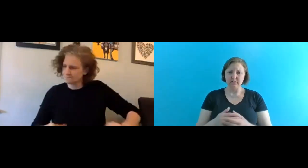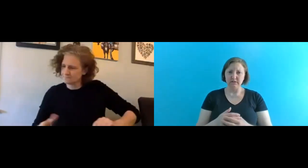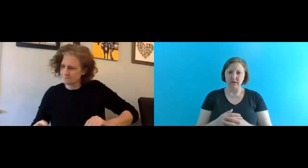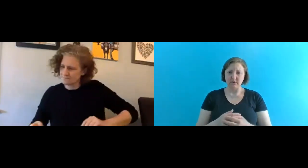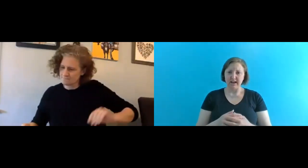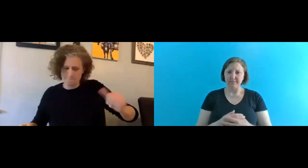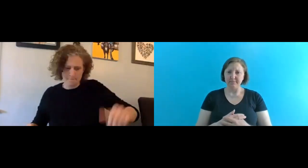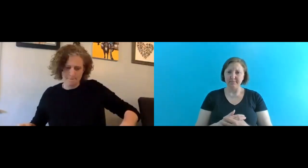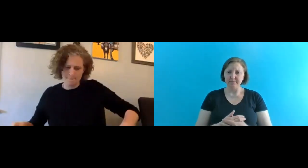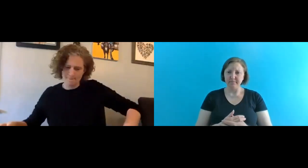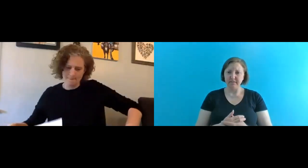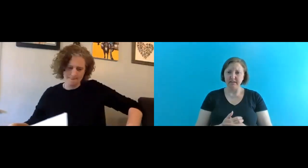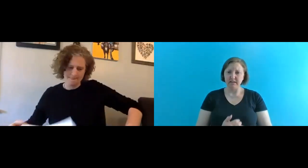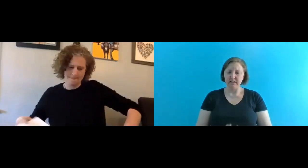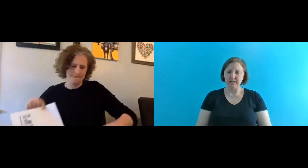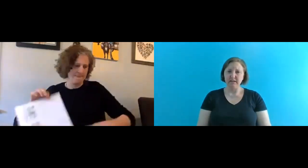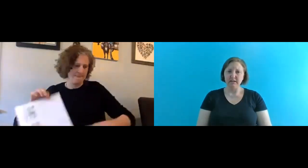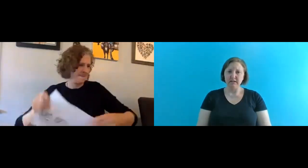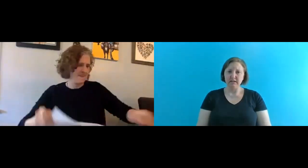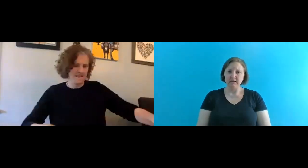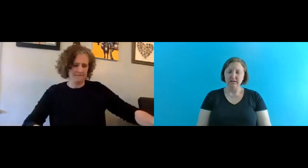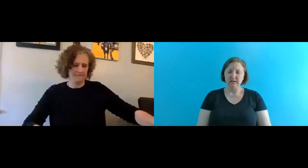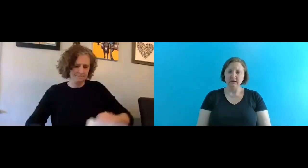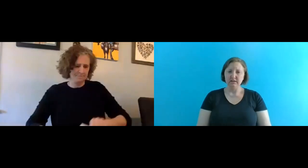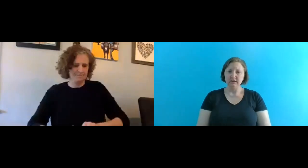No? Okay.